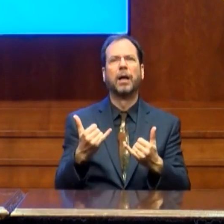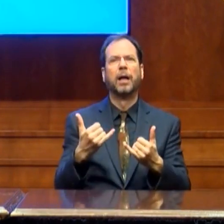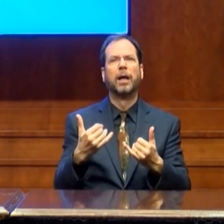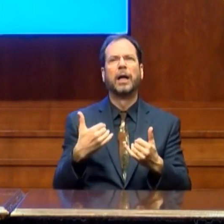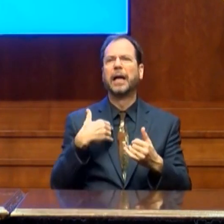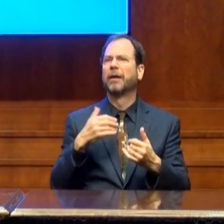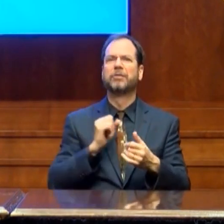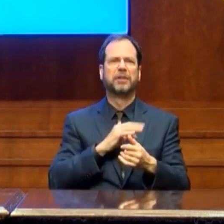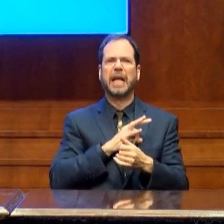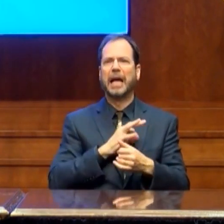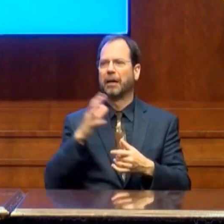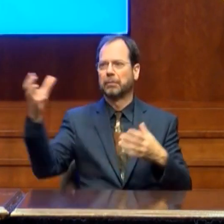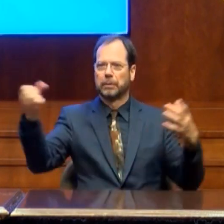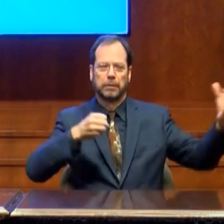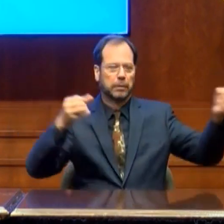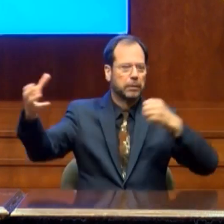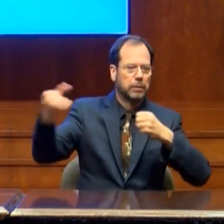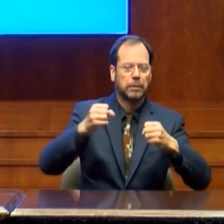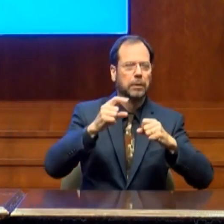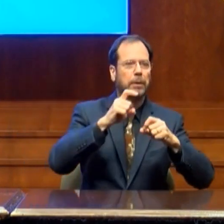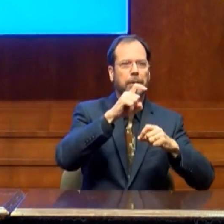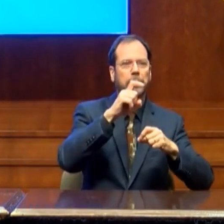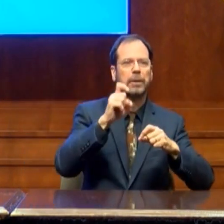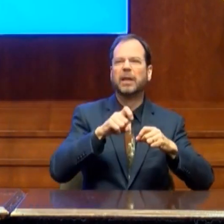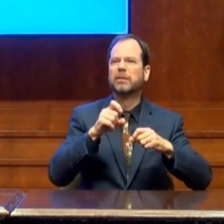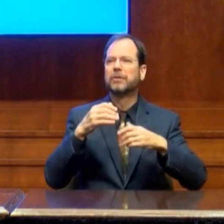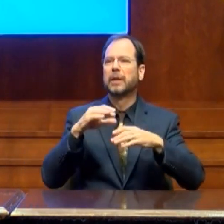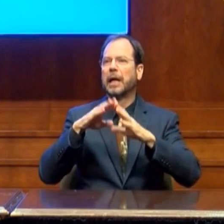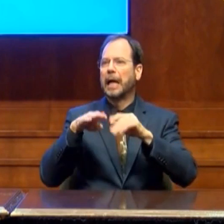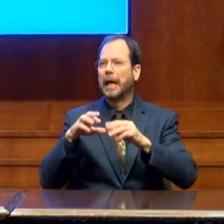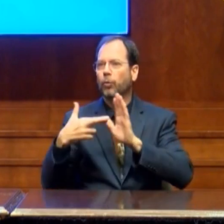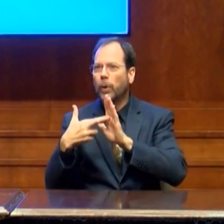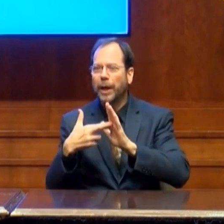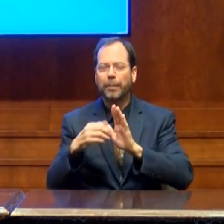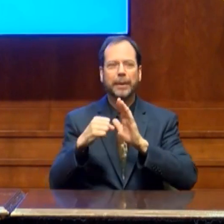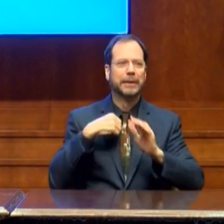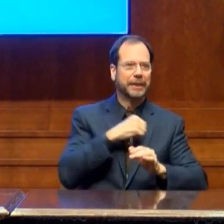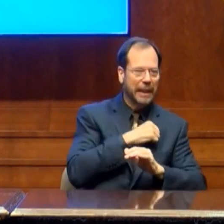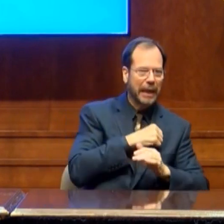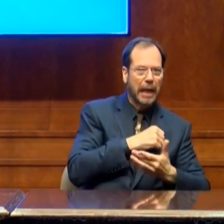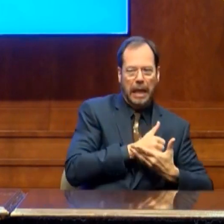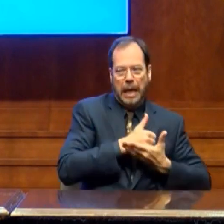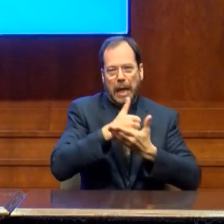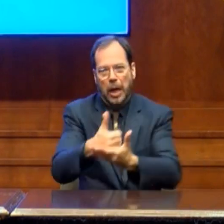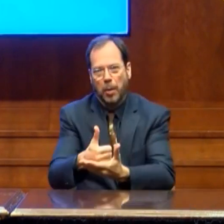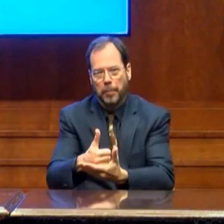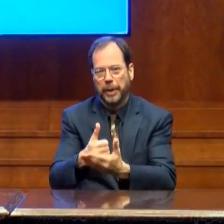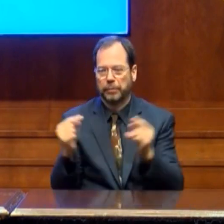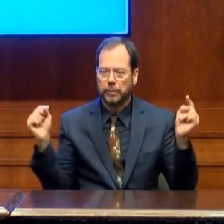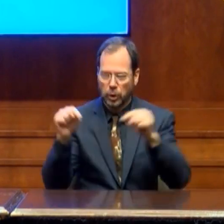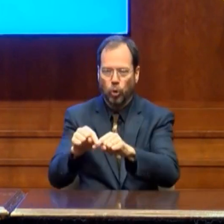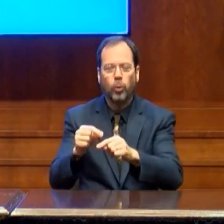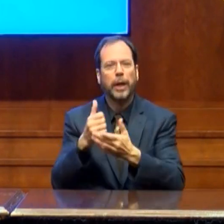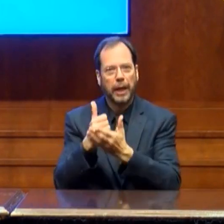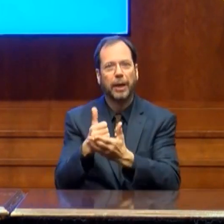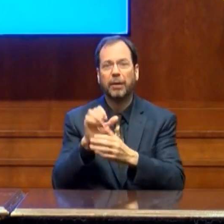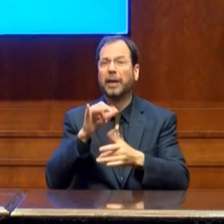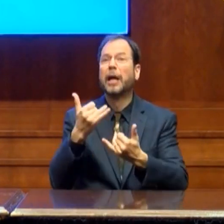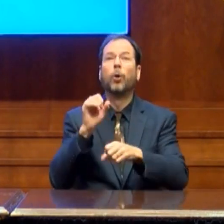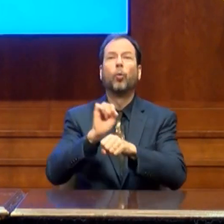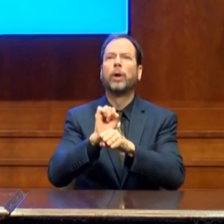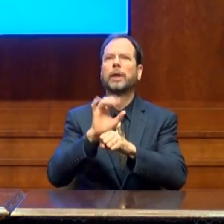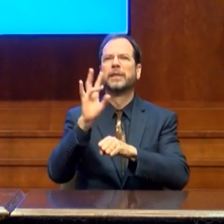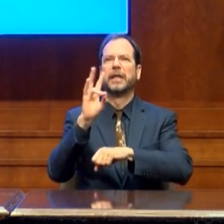have staff members from both the Texas House of Representatives as well as the Texas Senate aiding in the response. And they're now